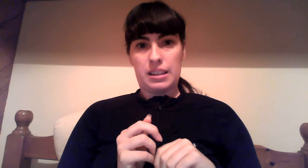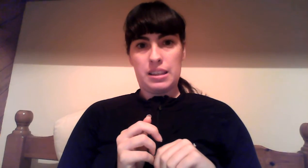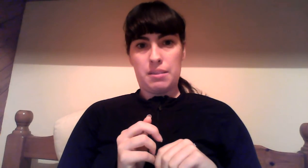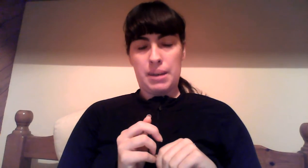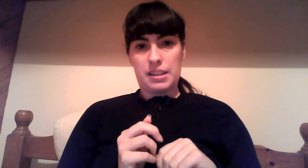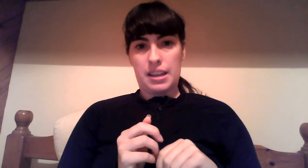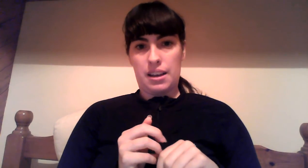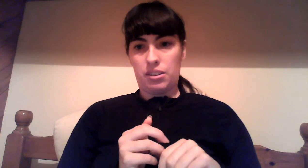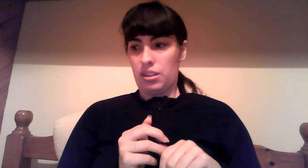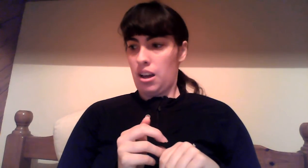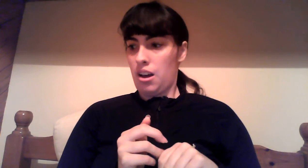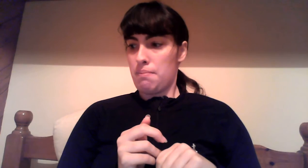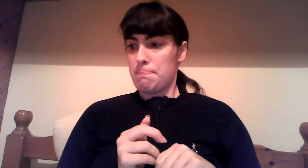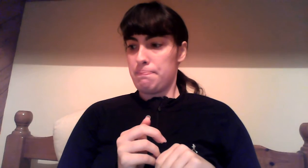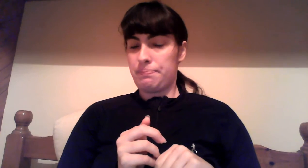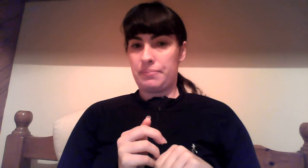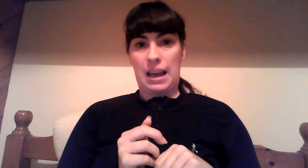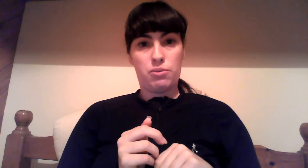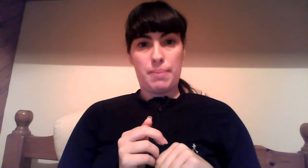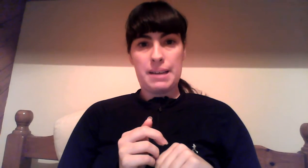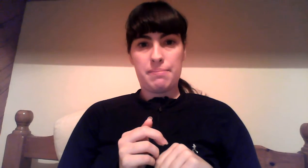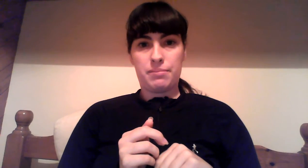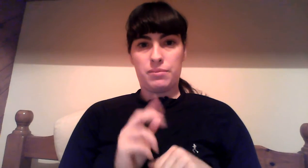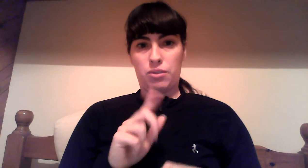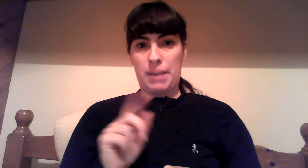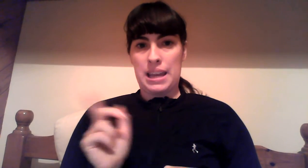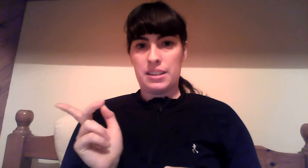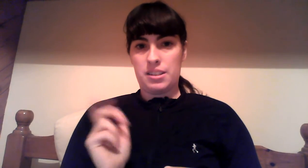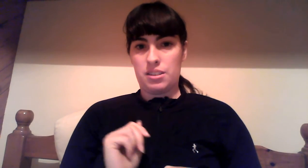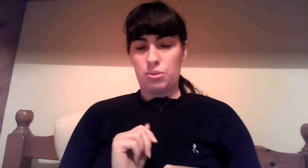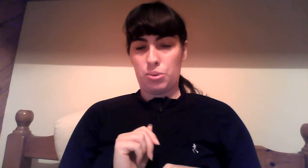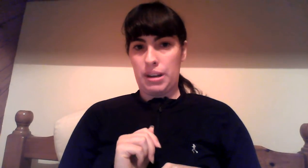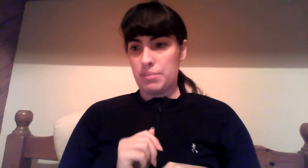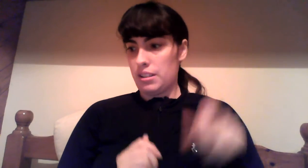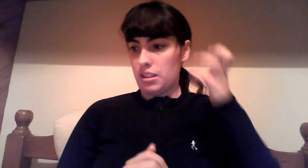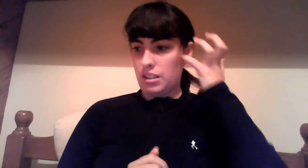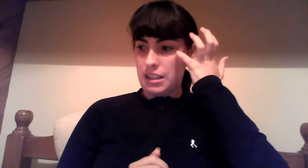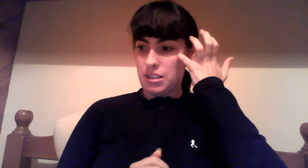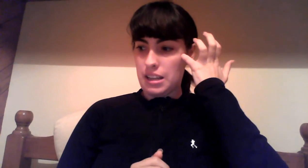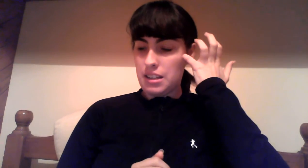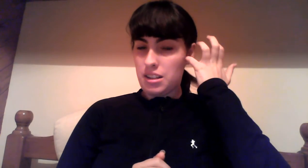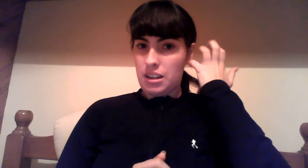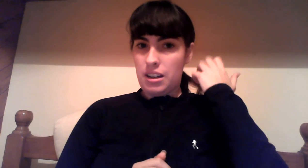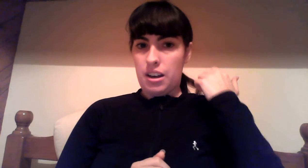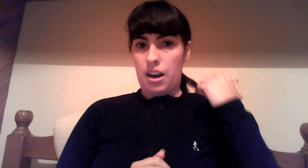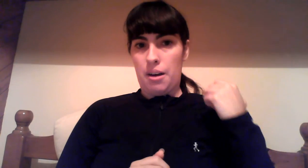the BSL alphabet from A to all the way up to the letter Z.